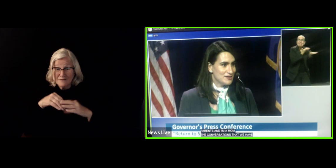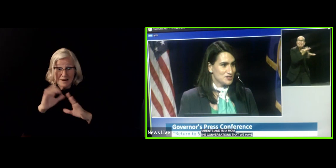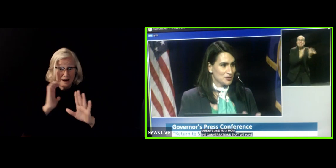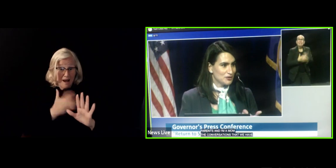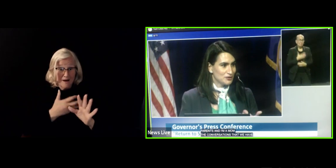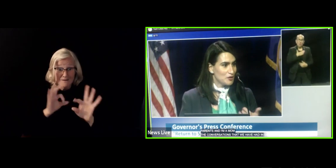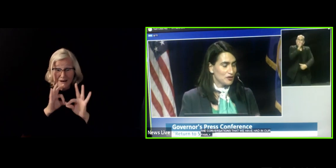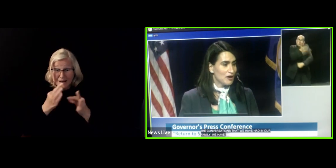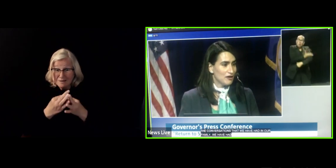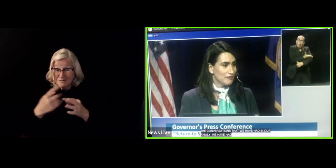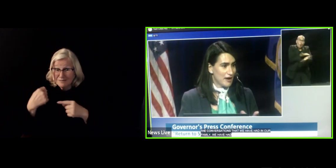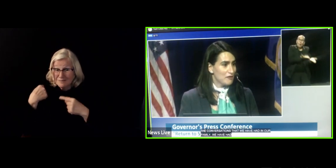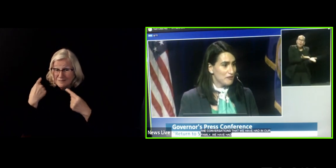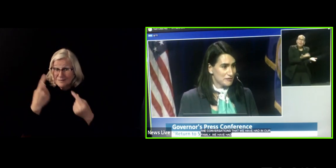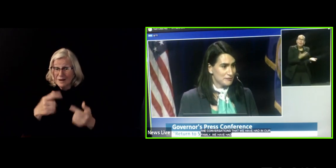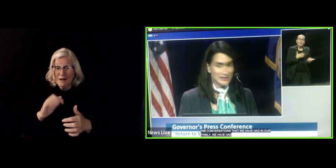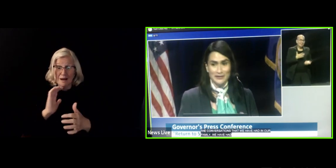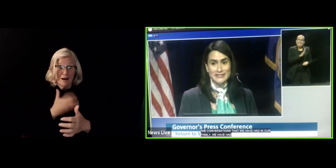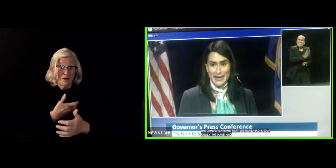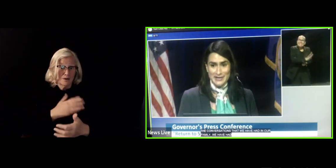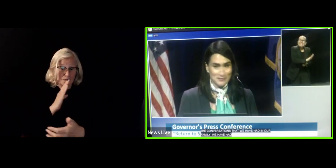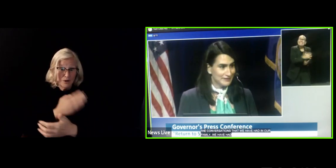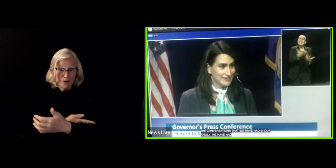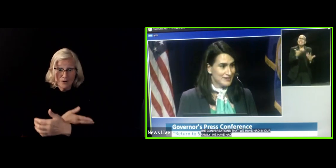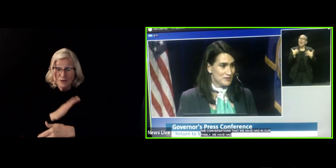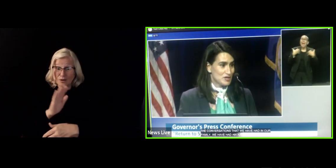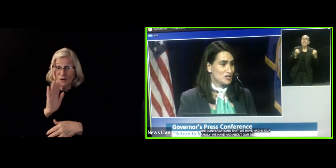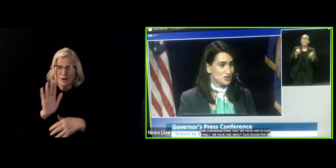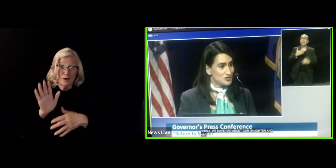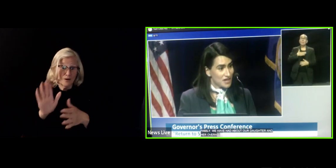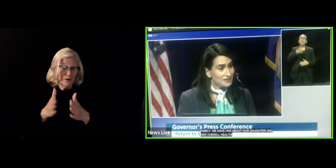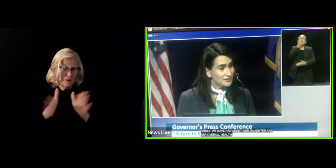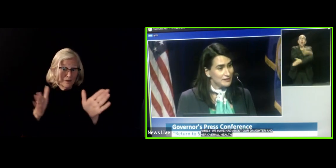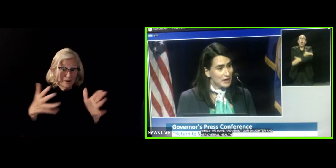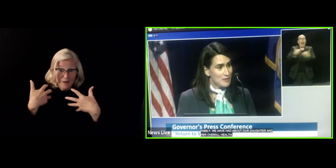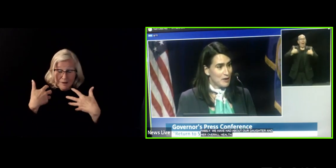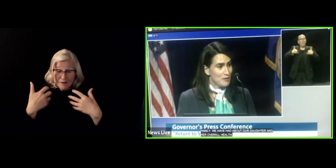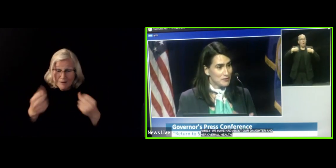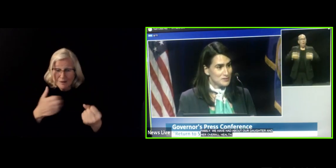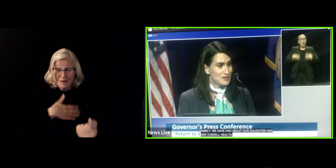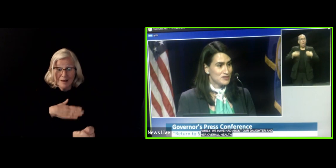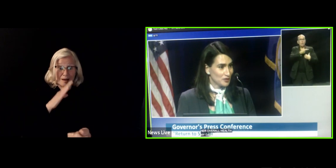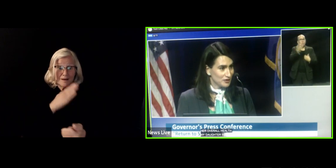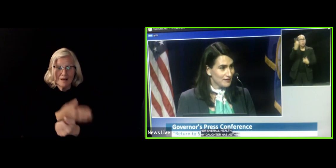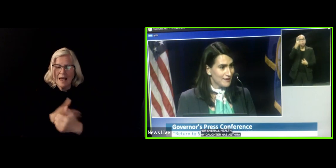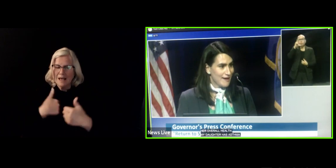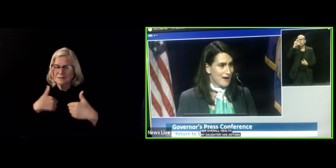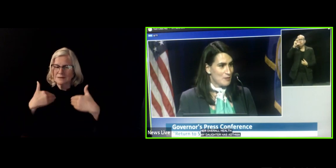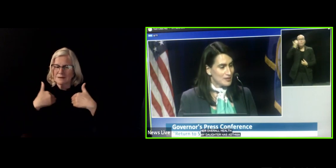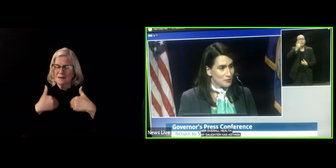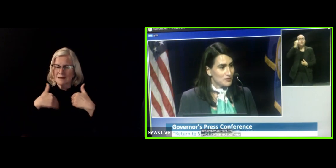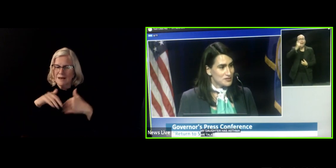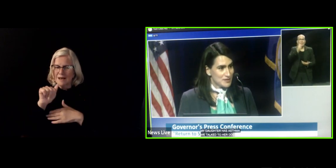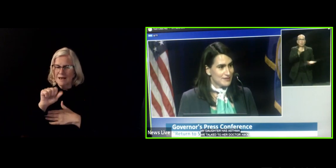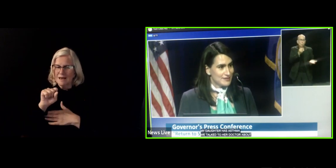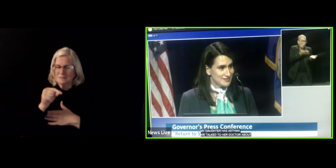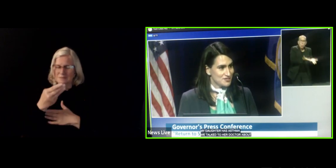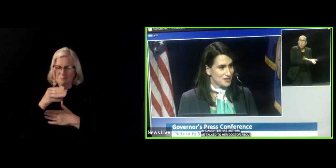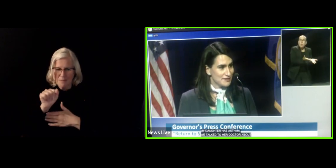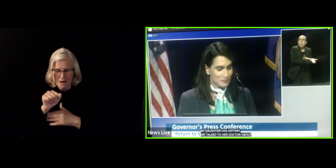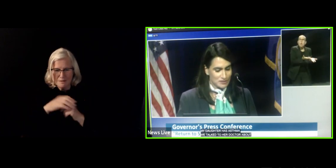and her overall health. My daughter has asthma. We've talked to her doctor about what is best for her in order to make